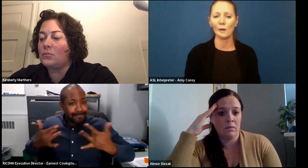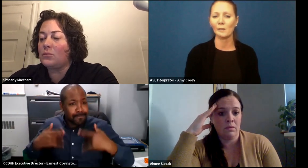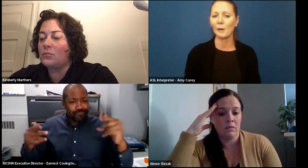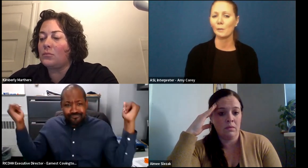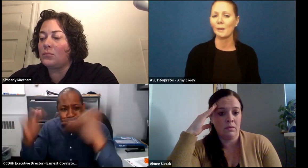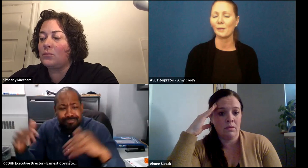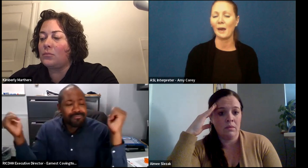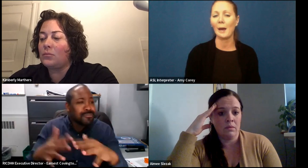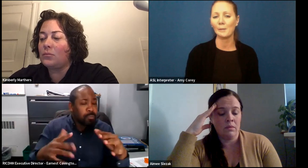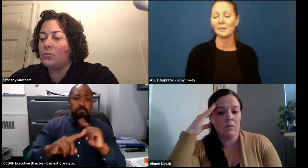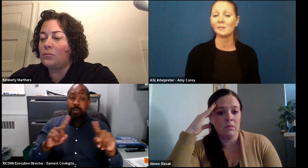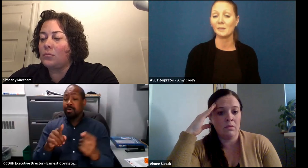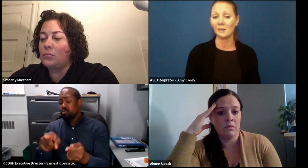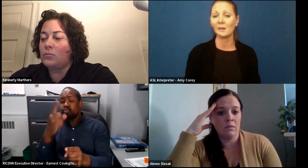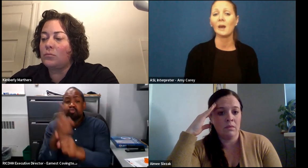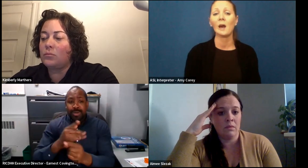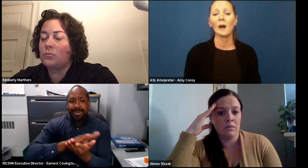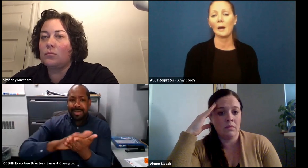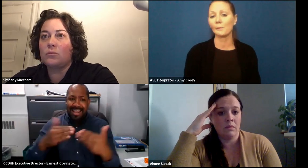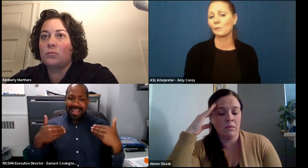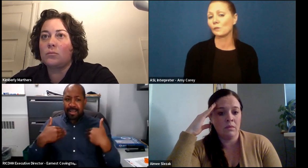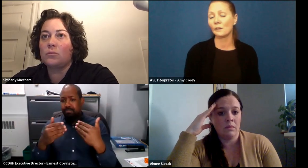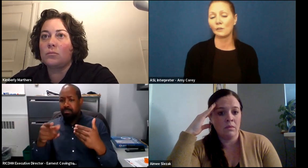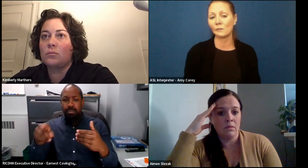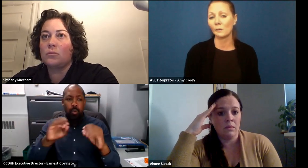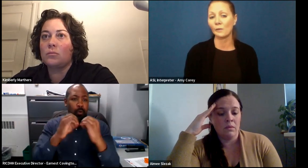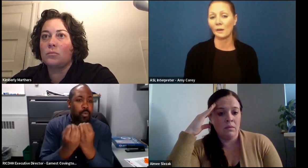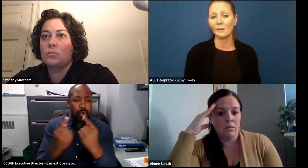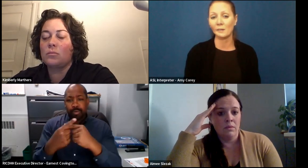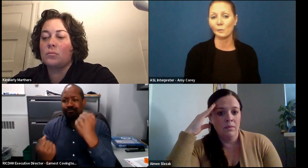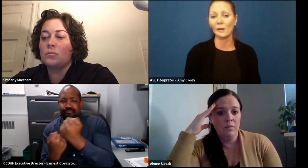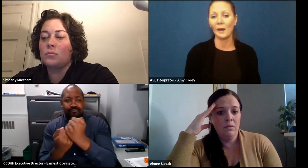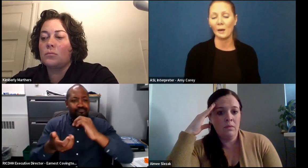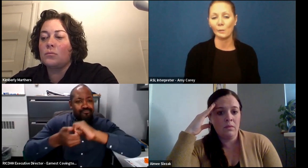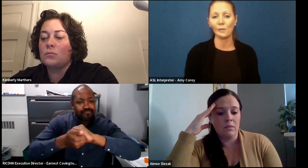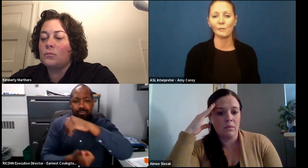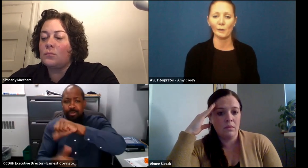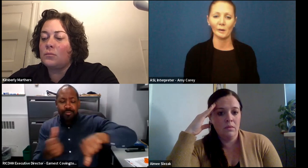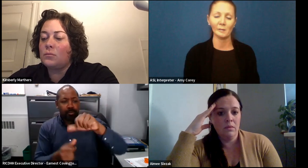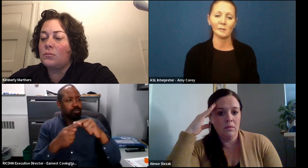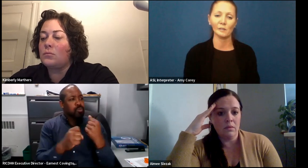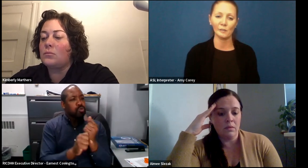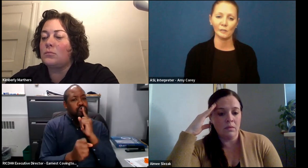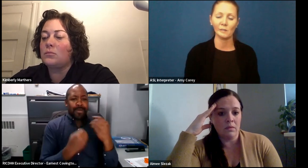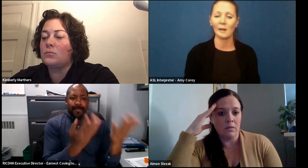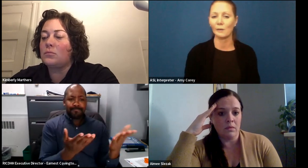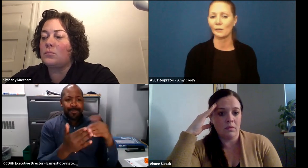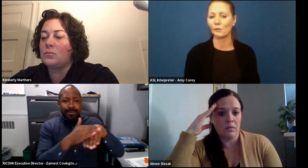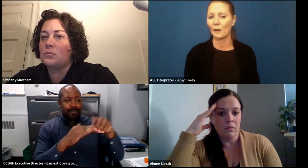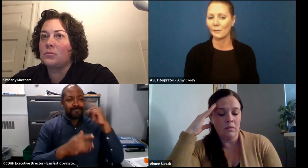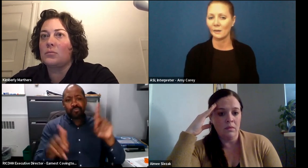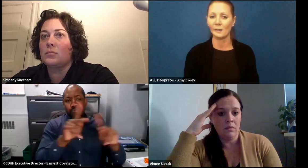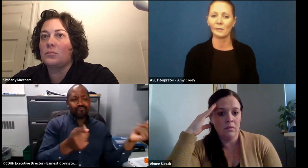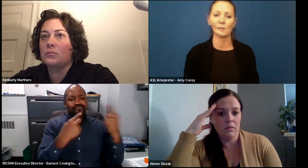as far as how to make that happen is key. Such as with the ideas we had with the various suggestions, having